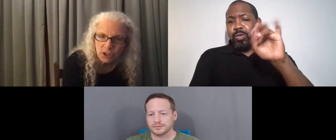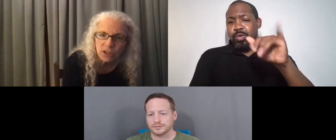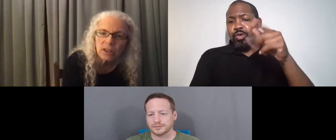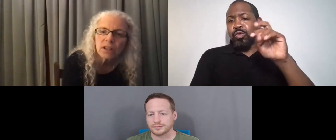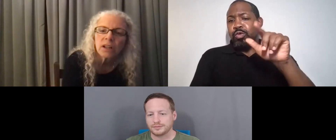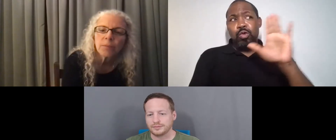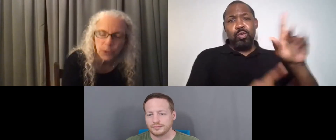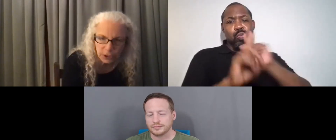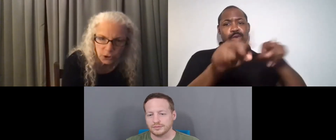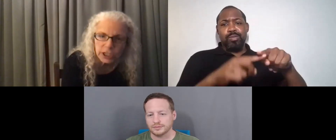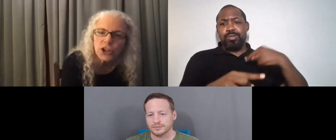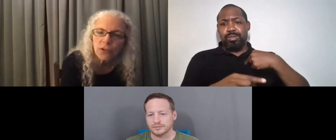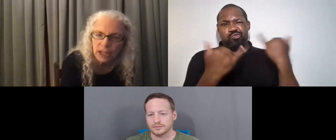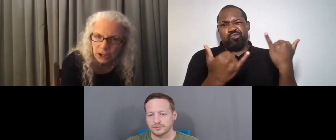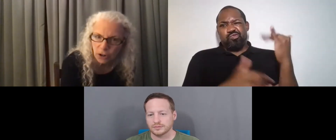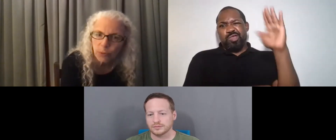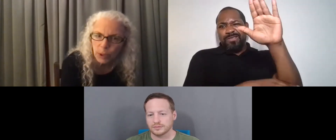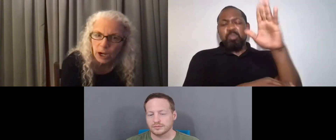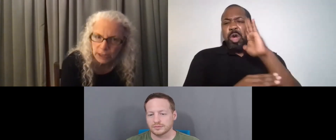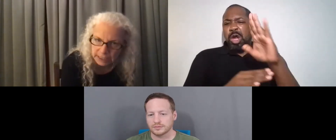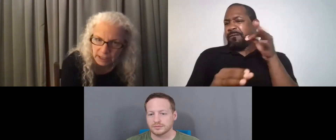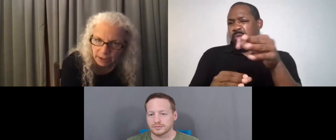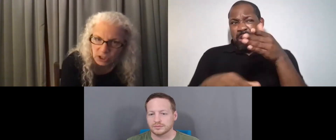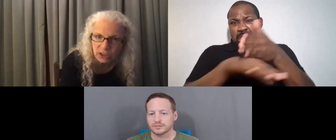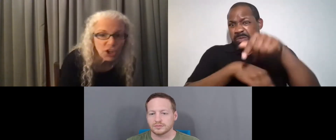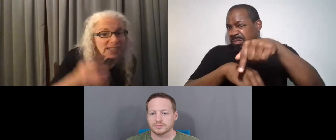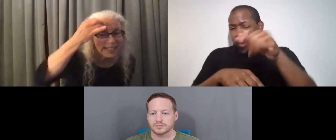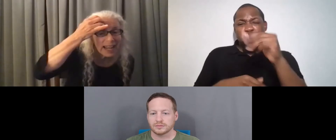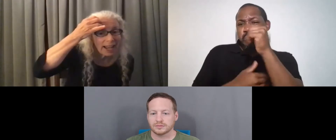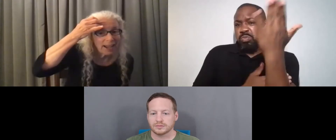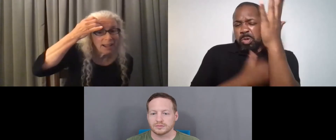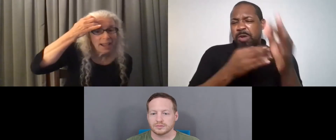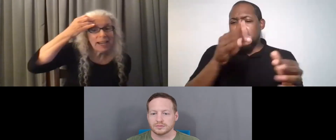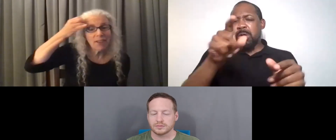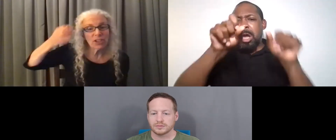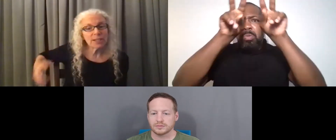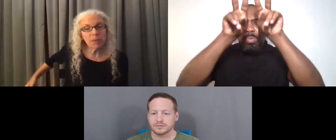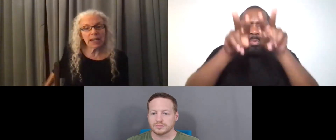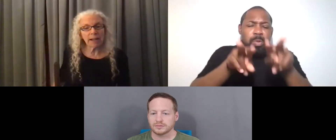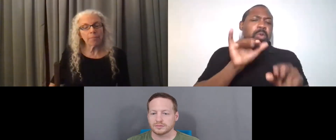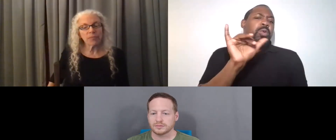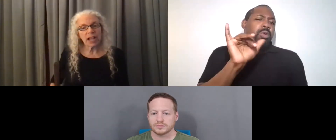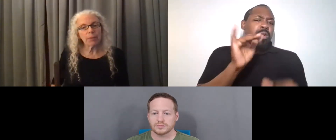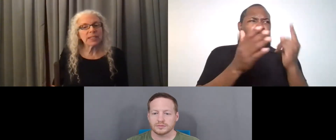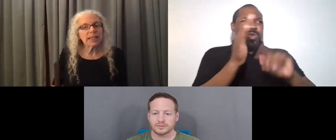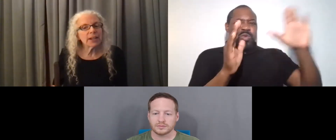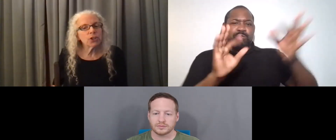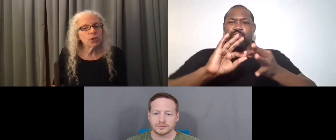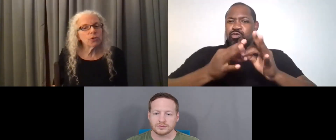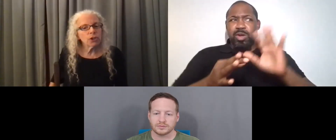counsel, both the Attorney General and our legal counsel just today. And after this meeting, I will send that to you so